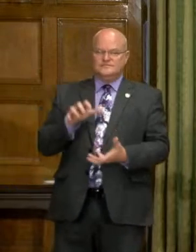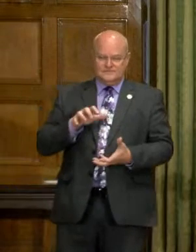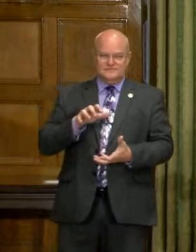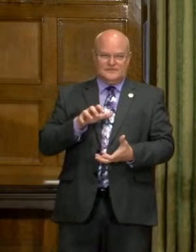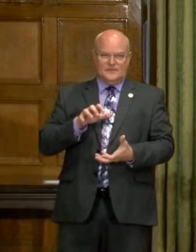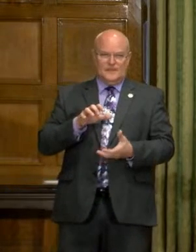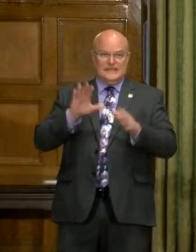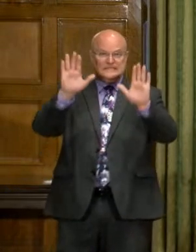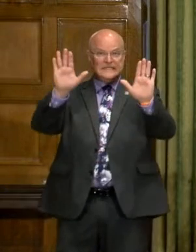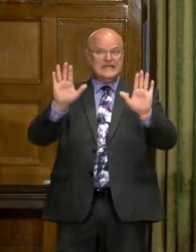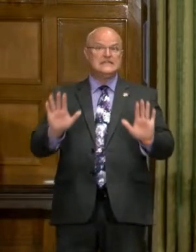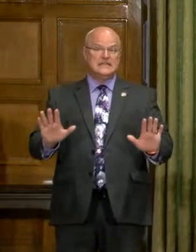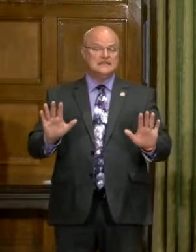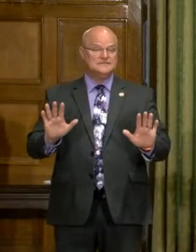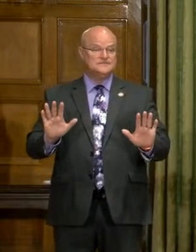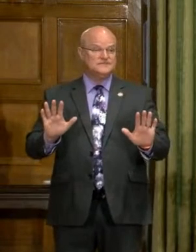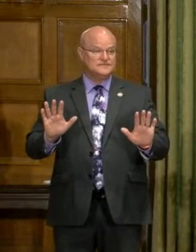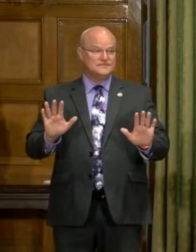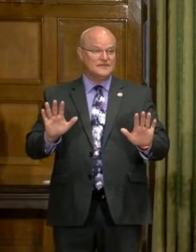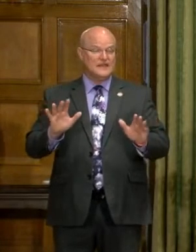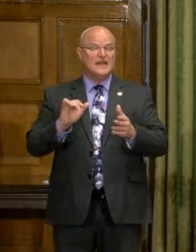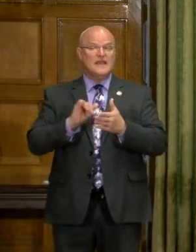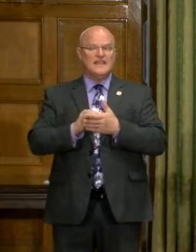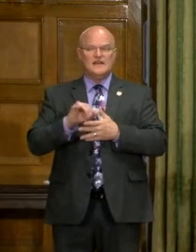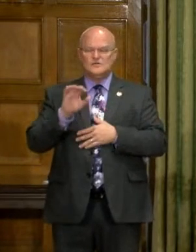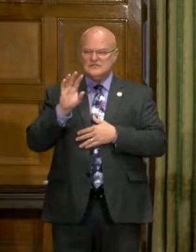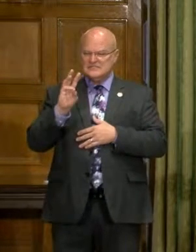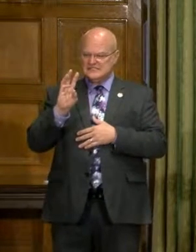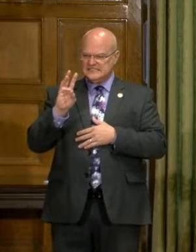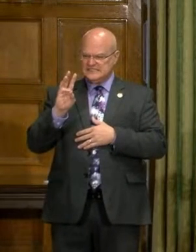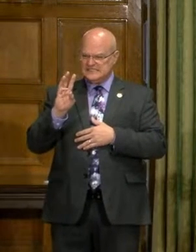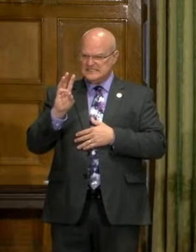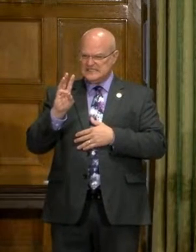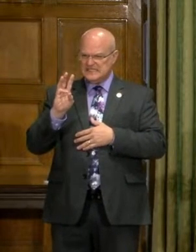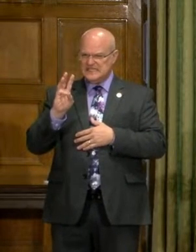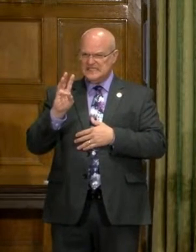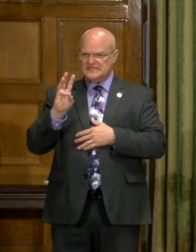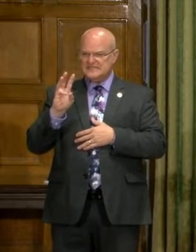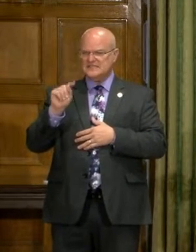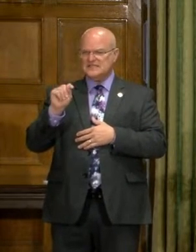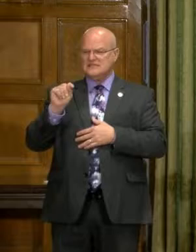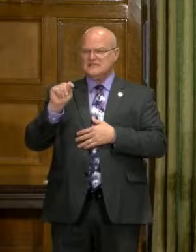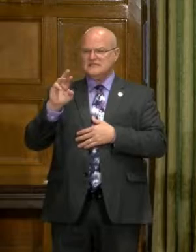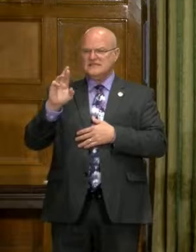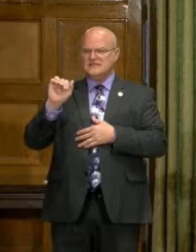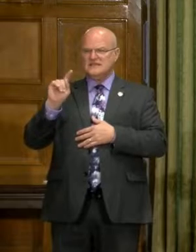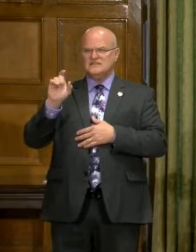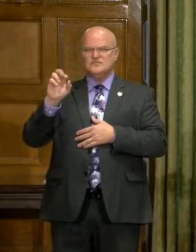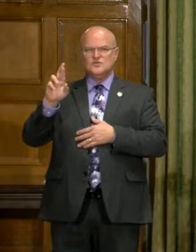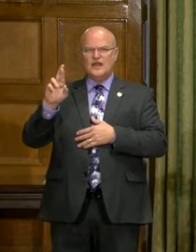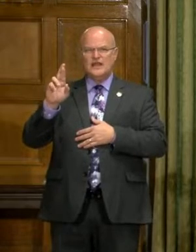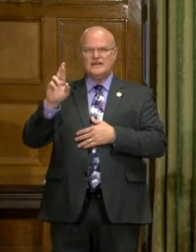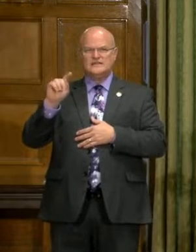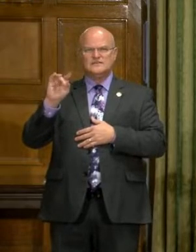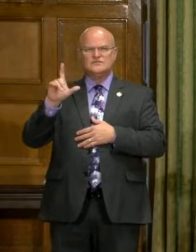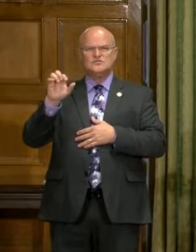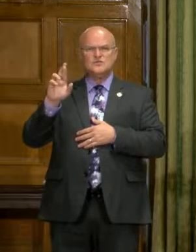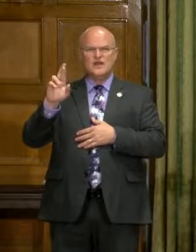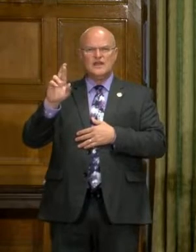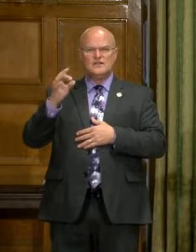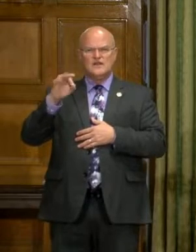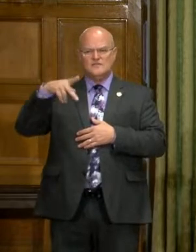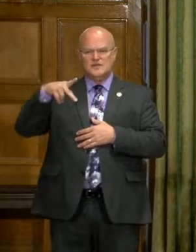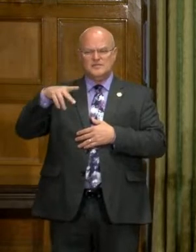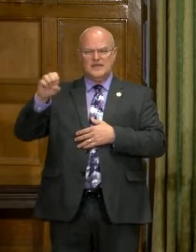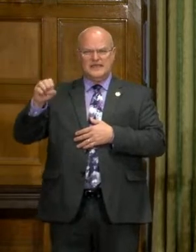in Sunday. That was 6 tractor-trailer loads of PPE that's now being